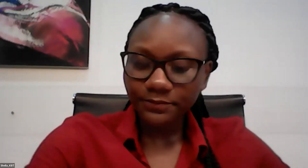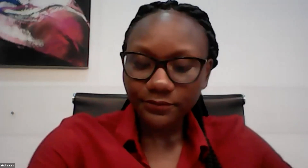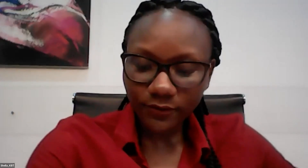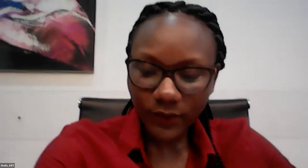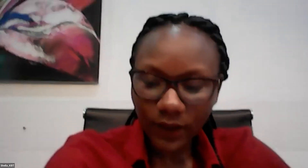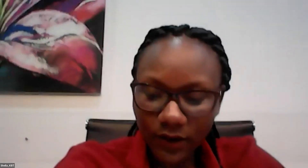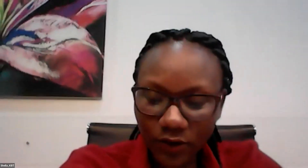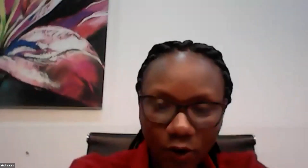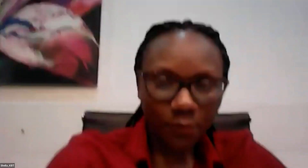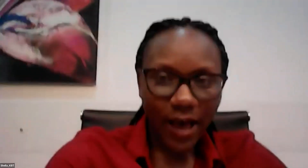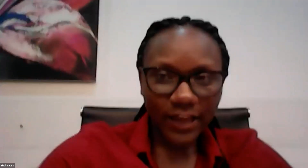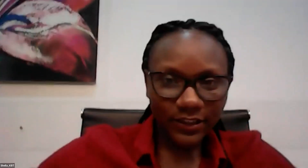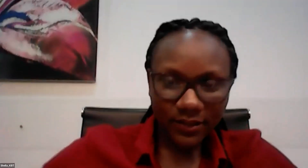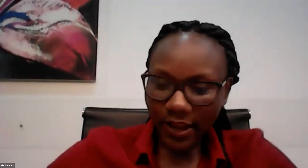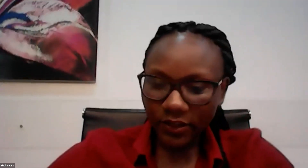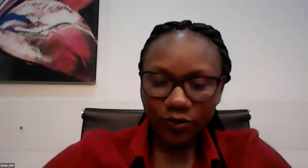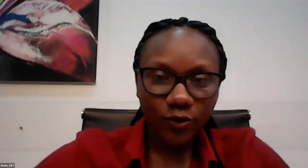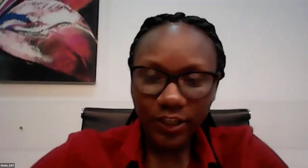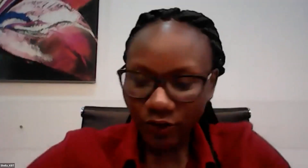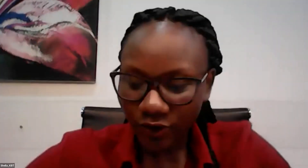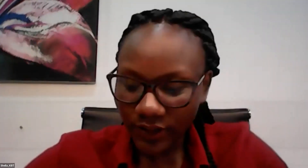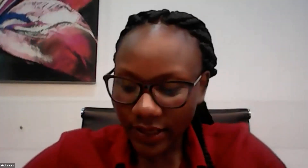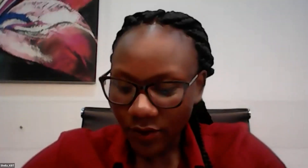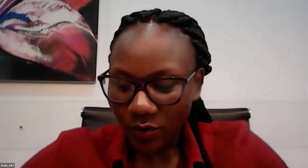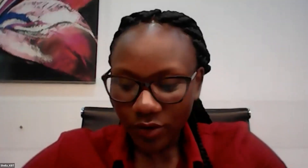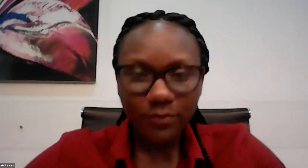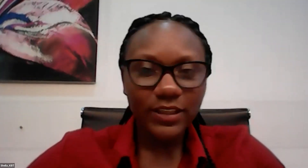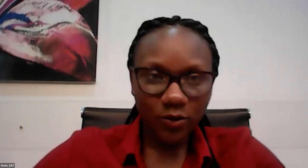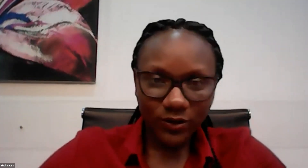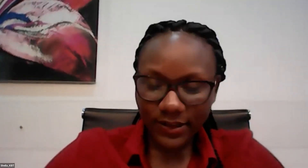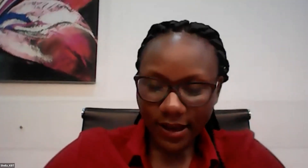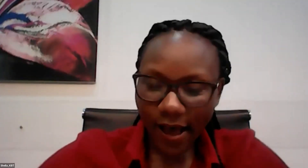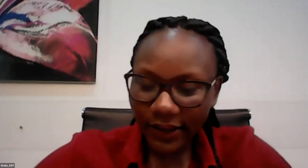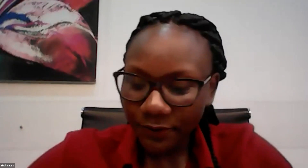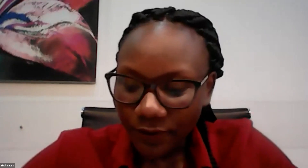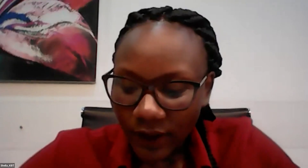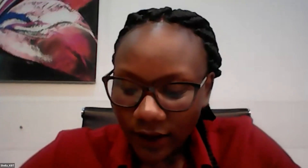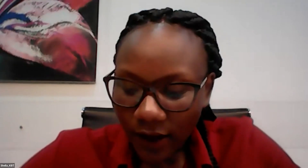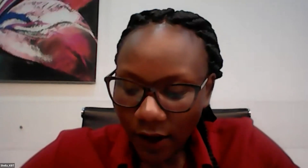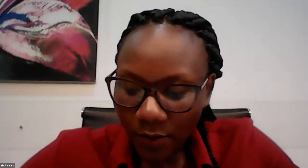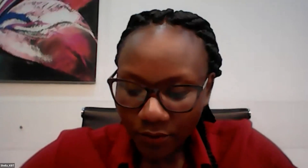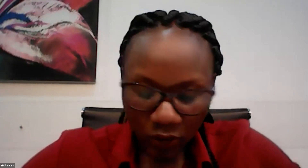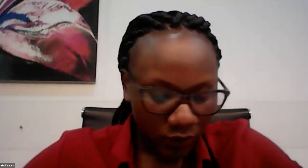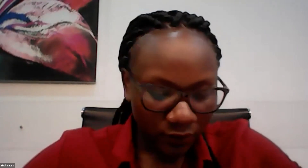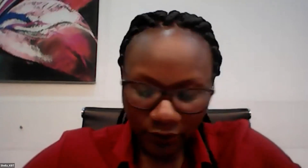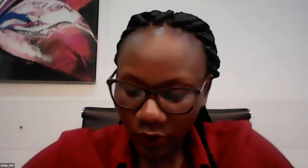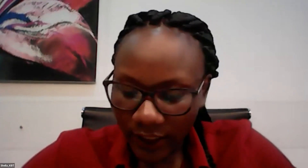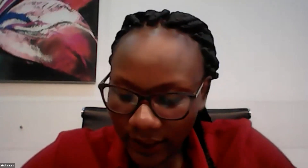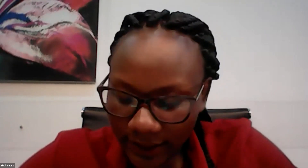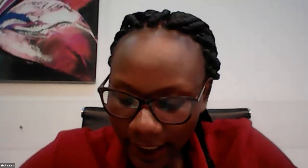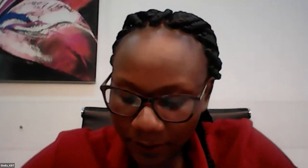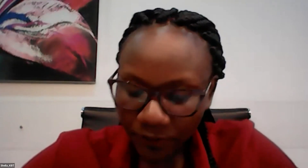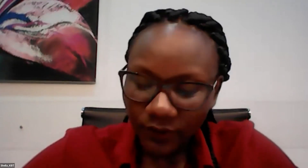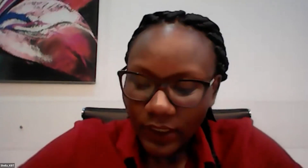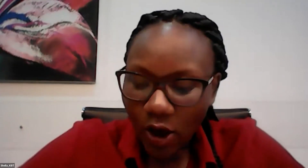are. So I'd just like to introduce them. Probably they could say hi because of